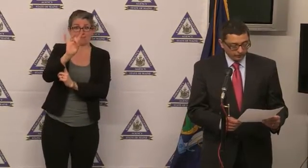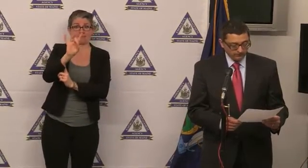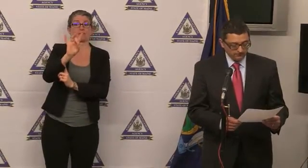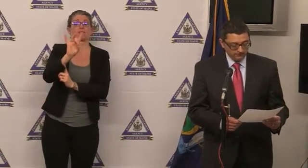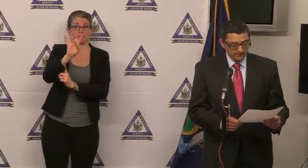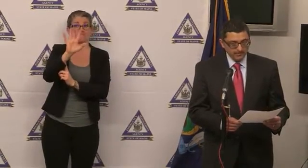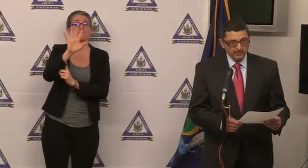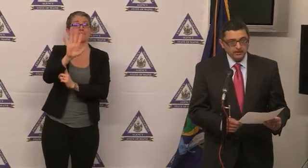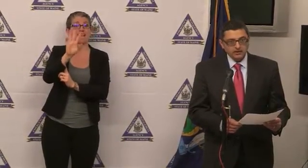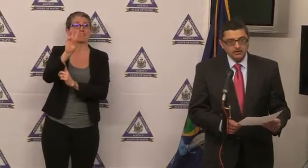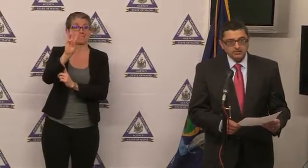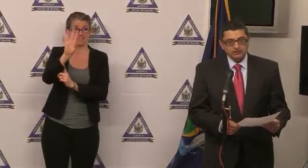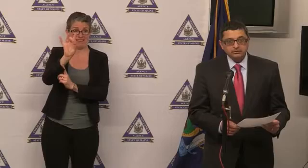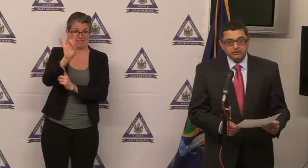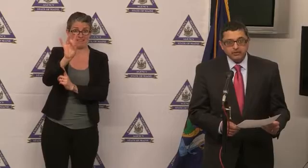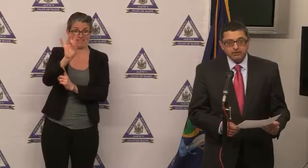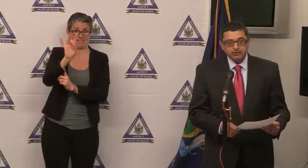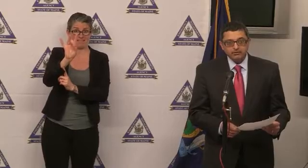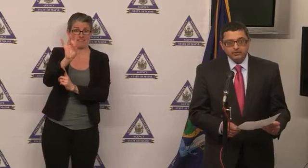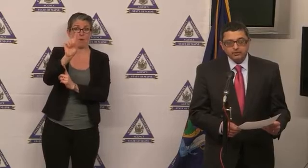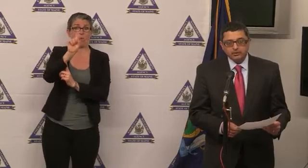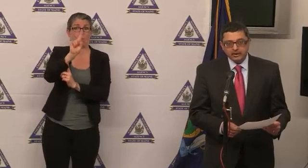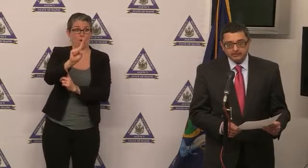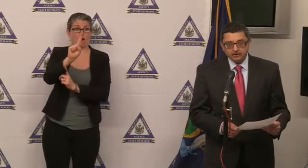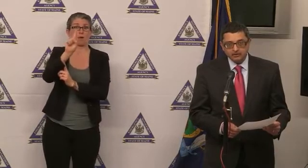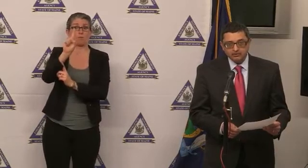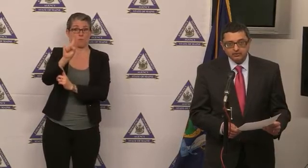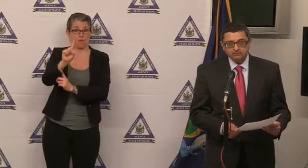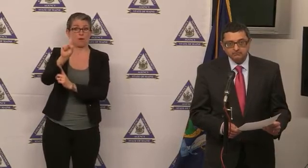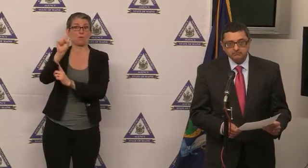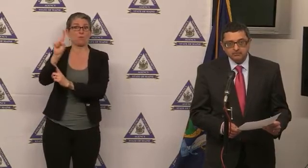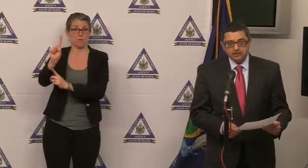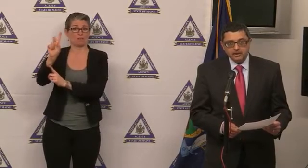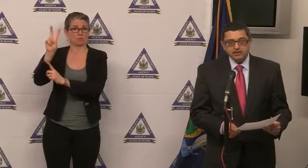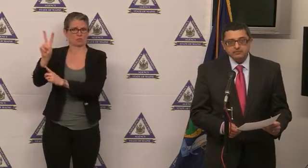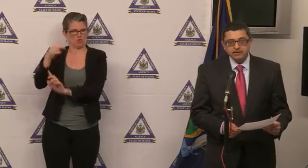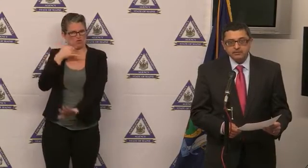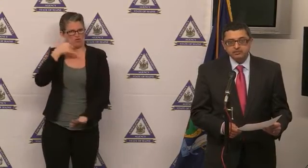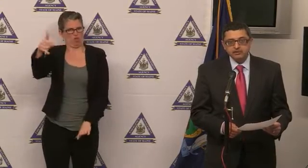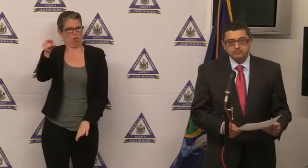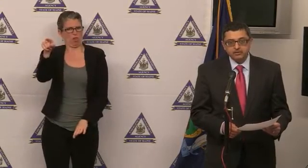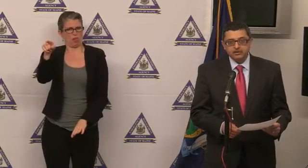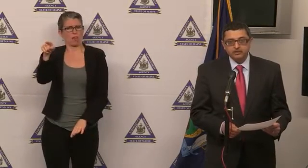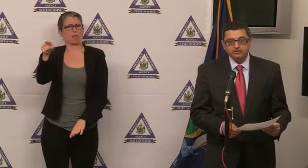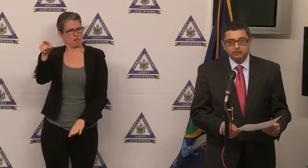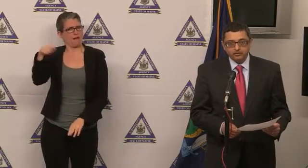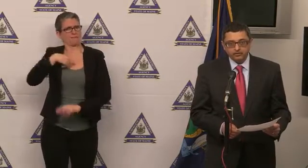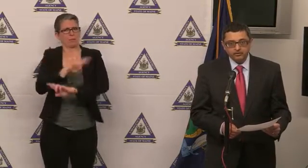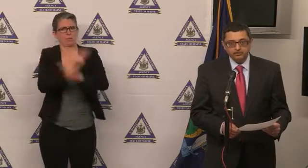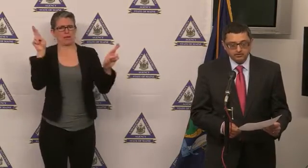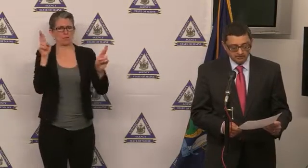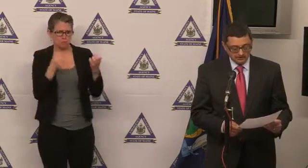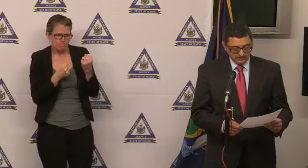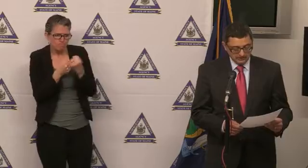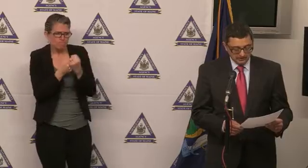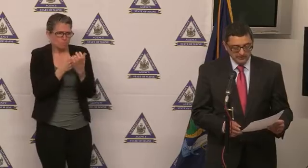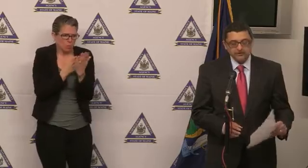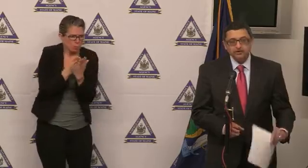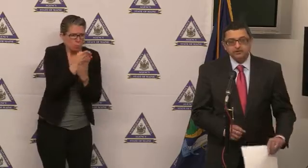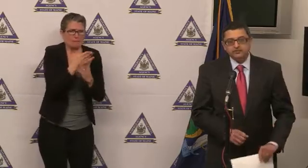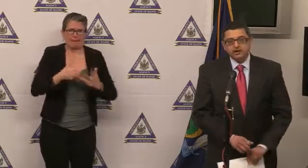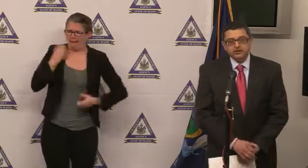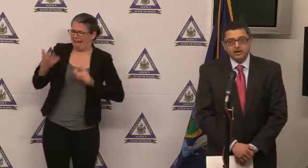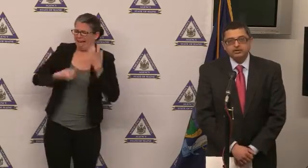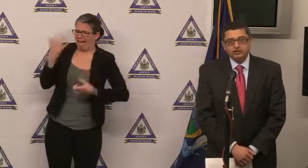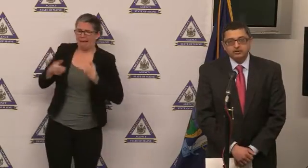1-888-568-1112. Please remember that you are not alone, and that people can be there for you, even